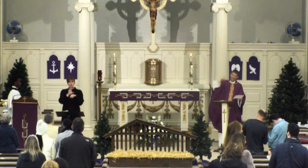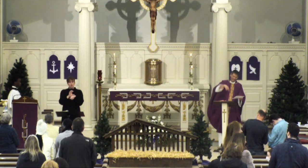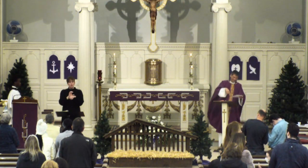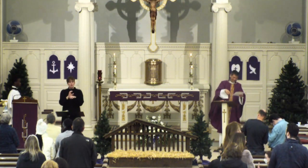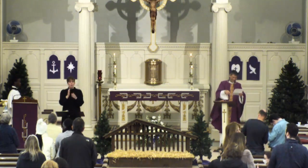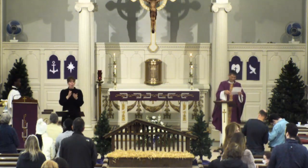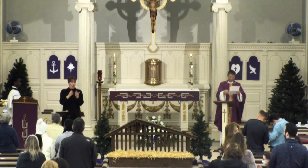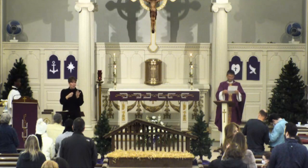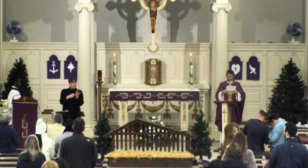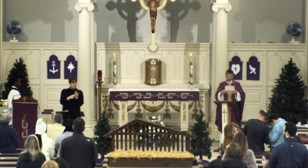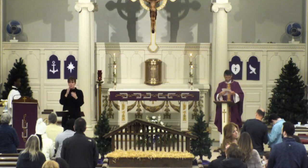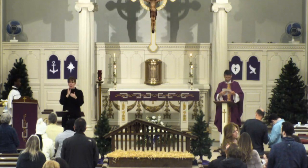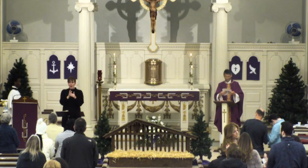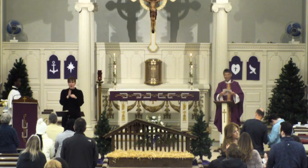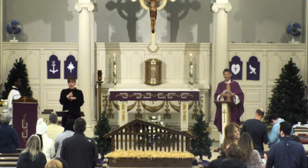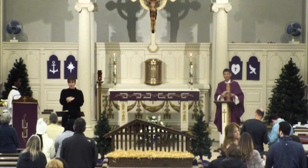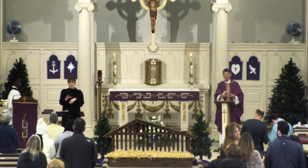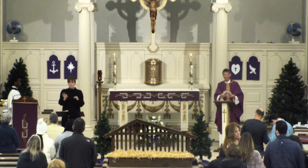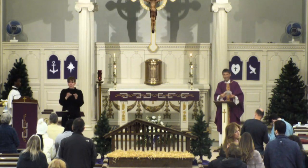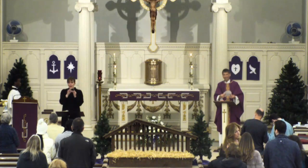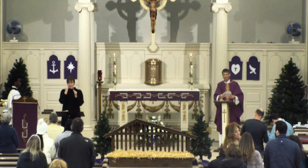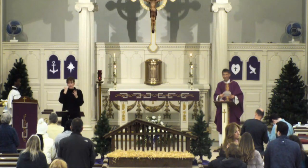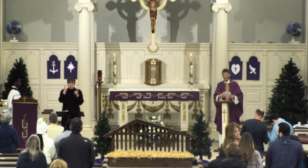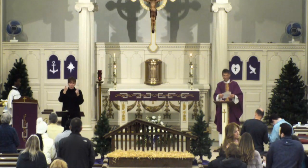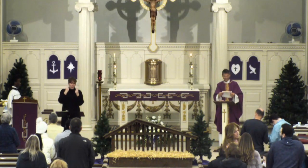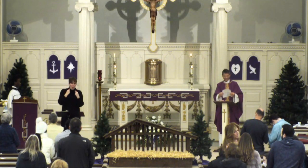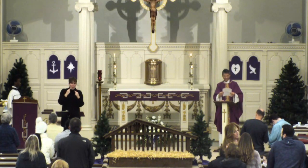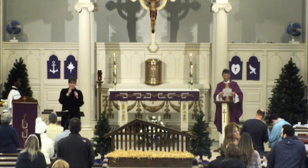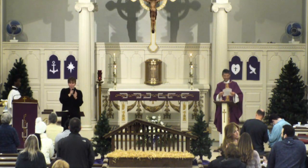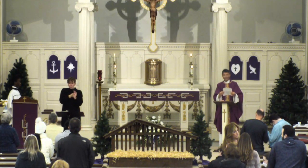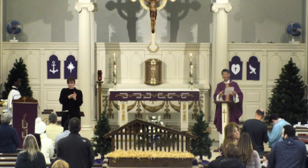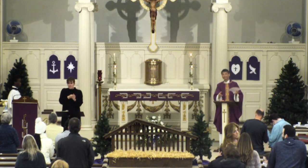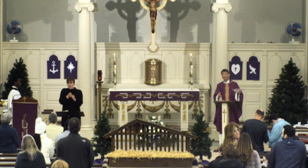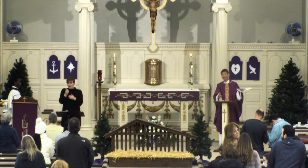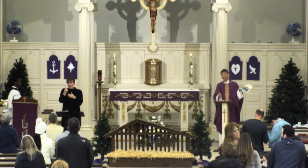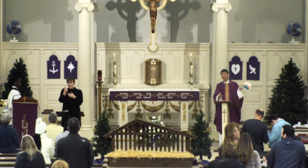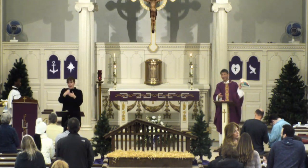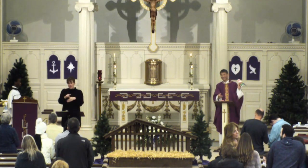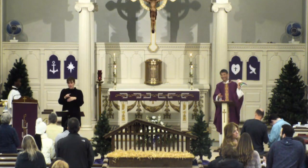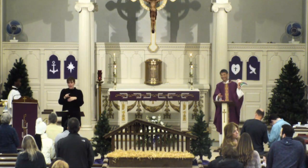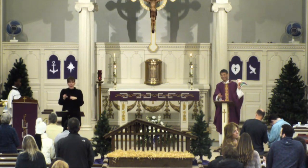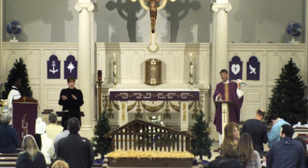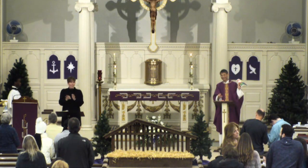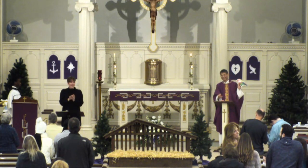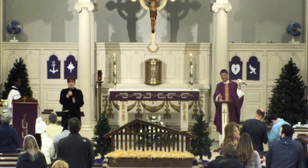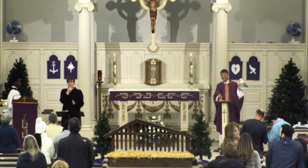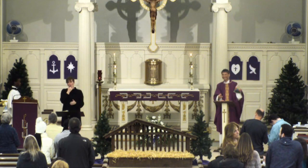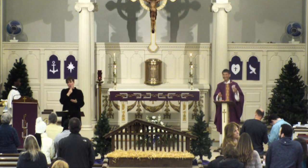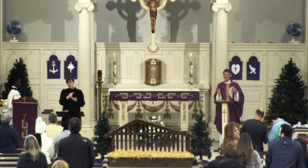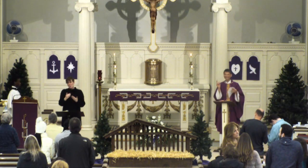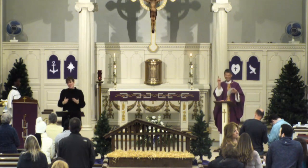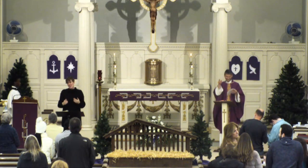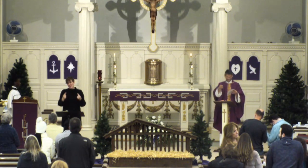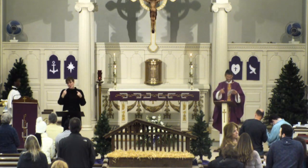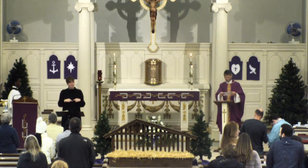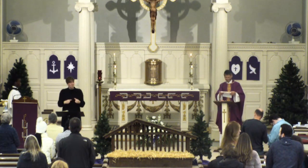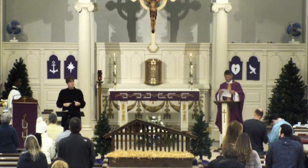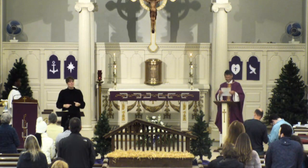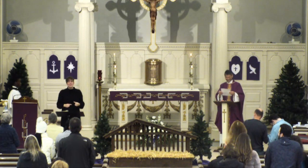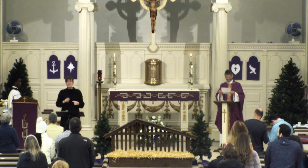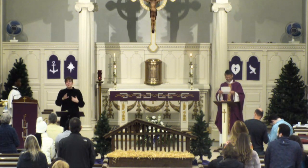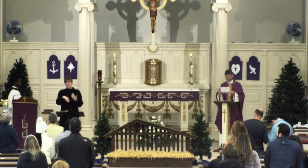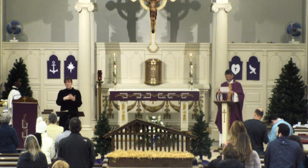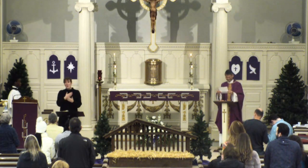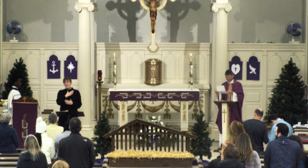like to come and participate next weekend. And I definitely picked the wrong weekend to be here. So you all enjoy